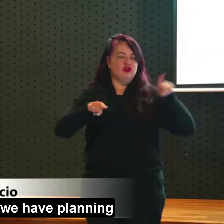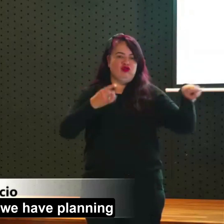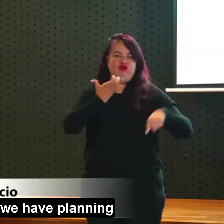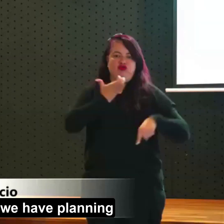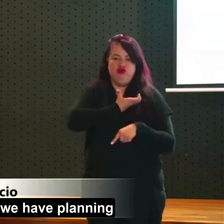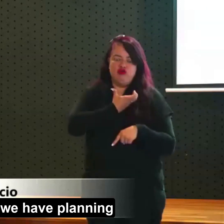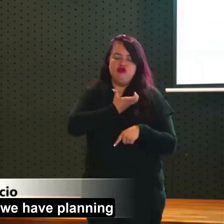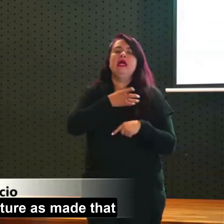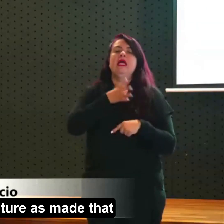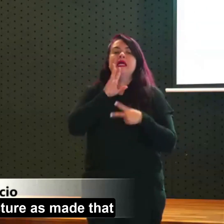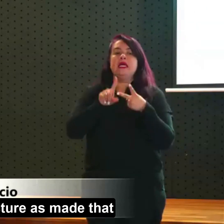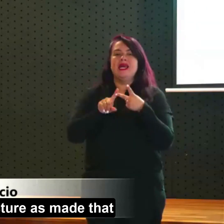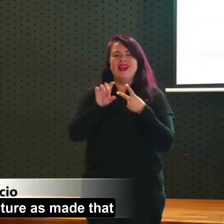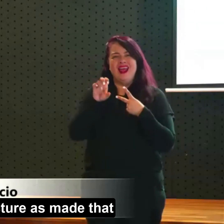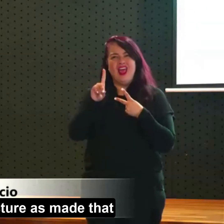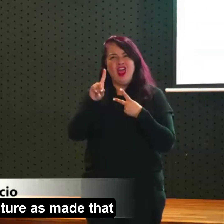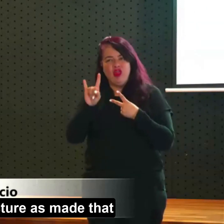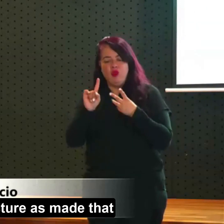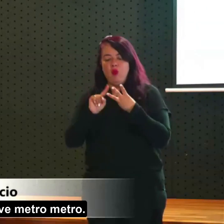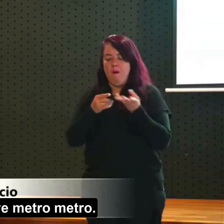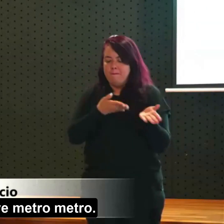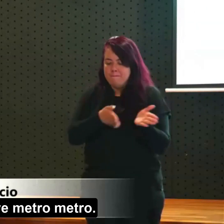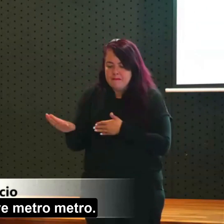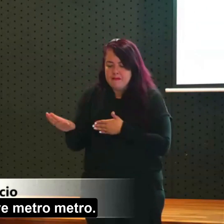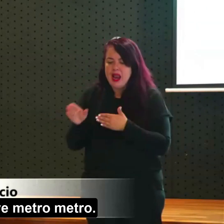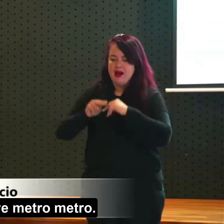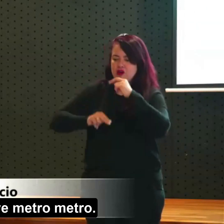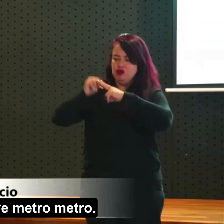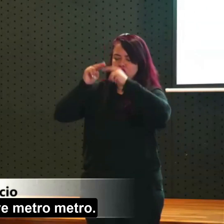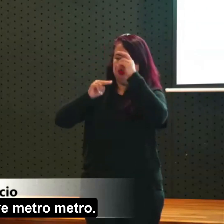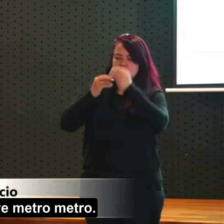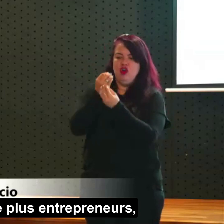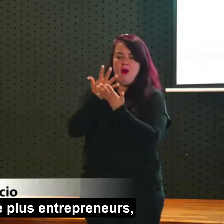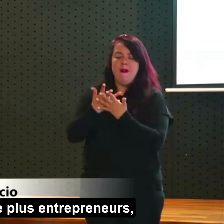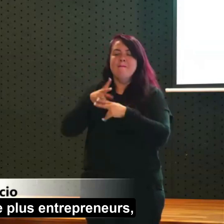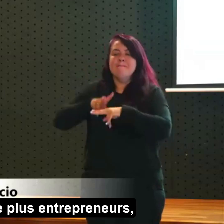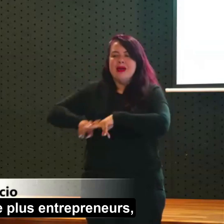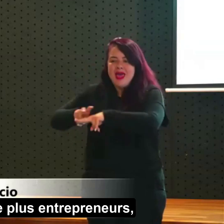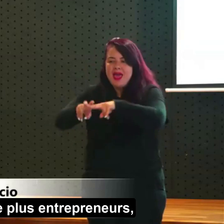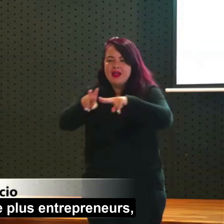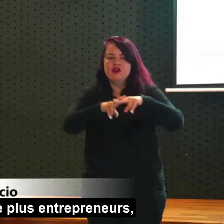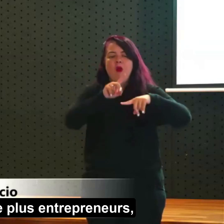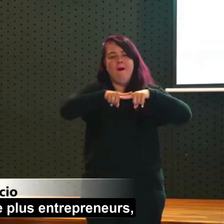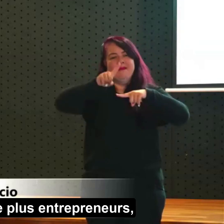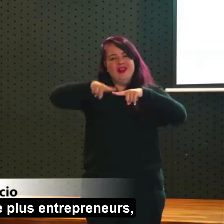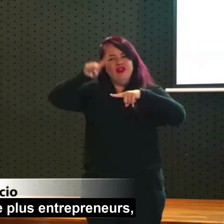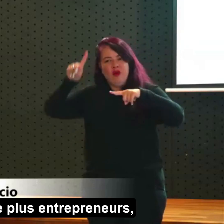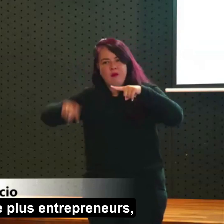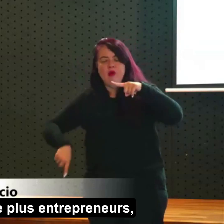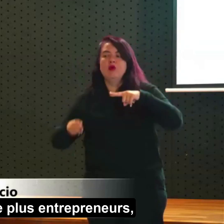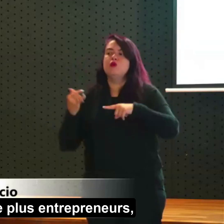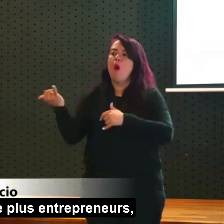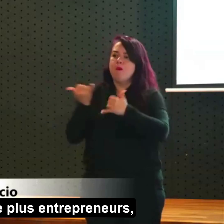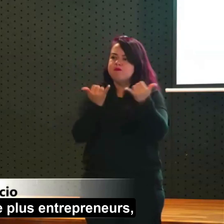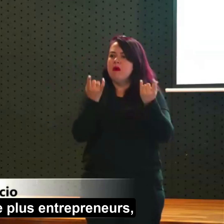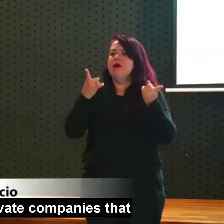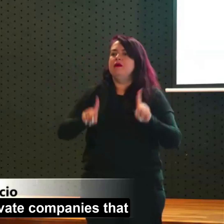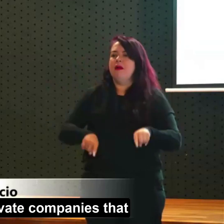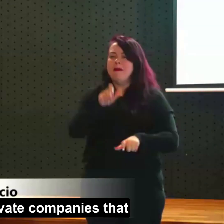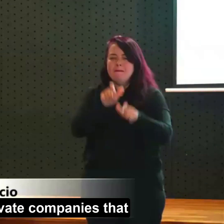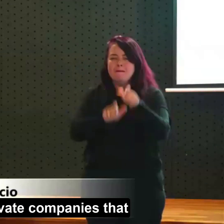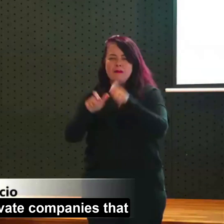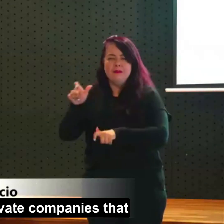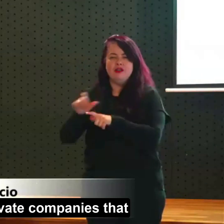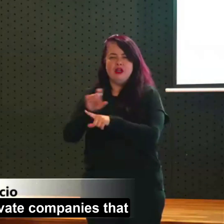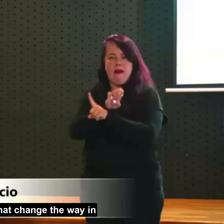have planning, infrastructure, ASMET, we have Metro Plus, we have Plus entrepreneurs, we